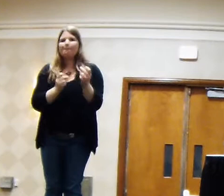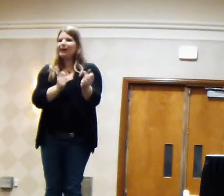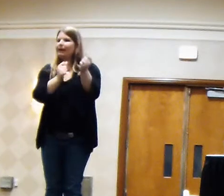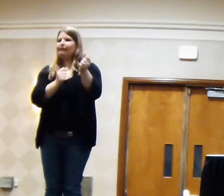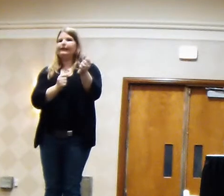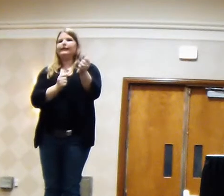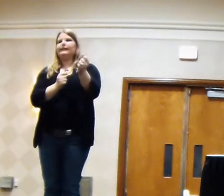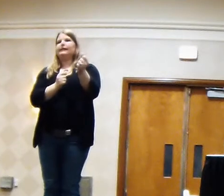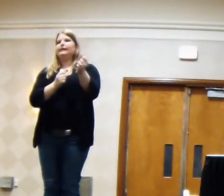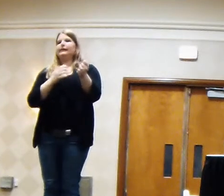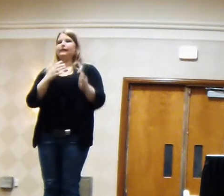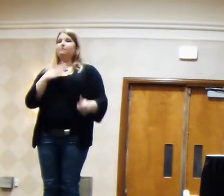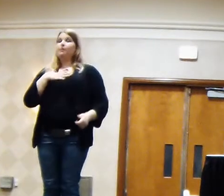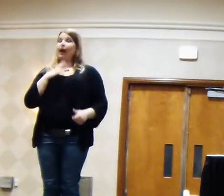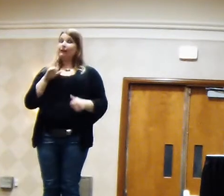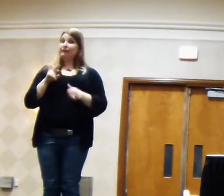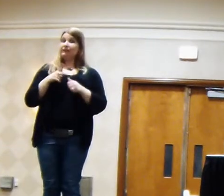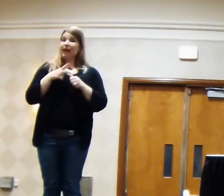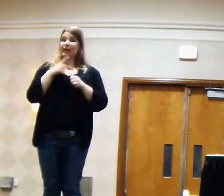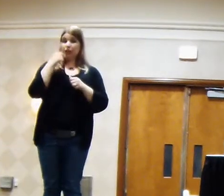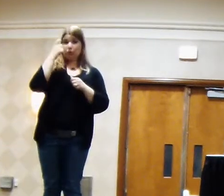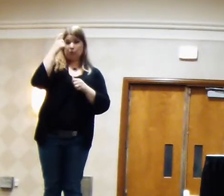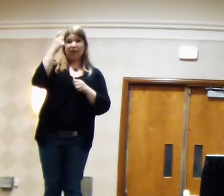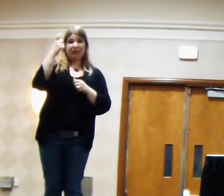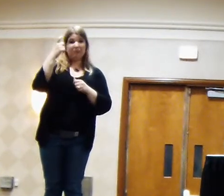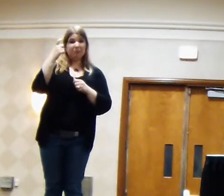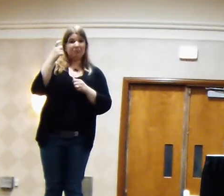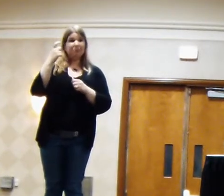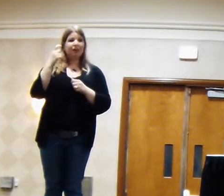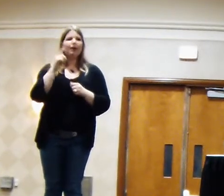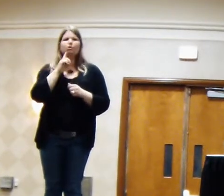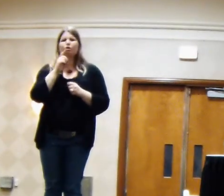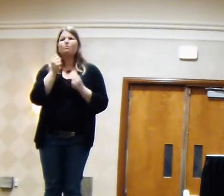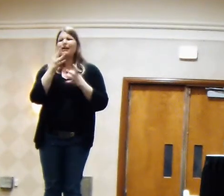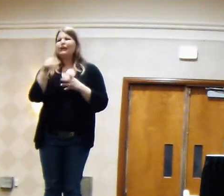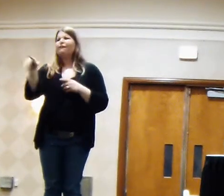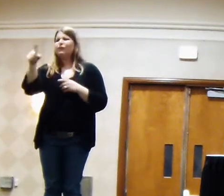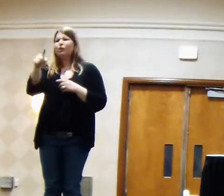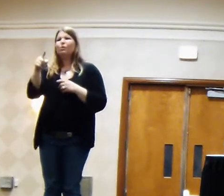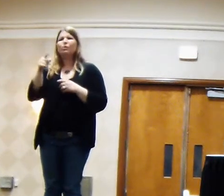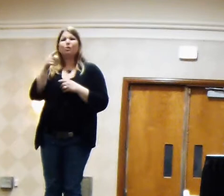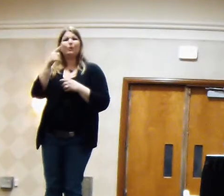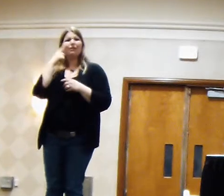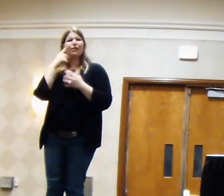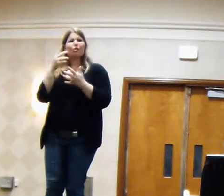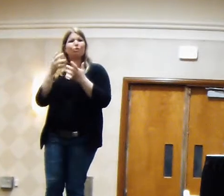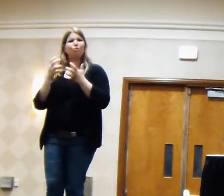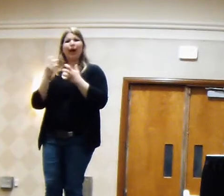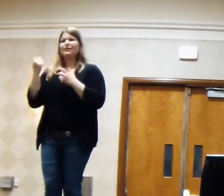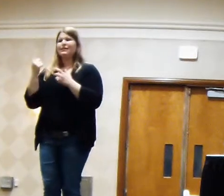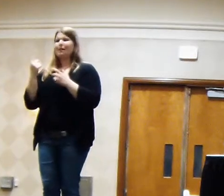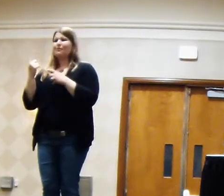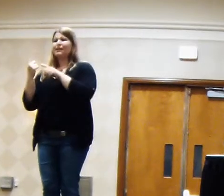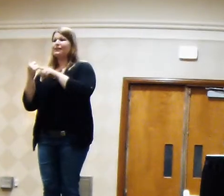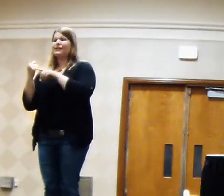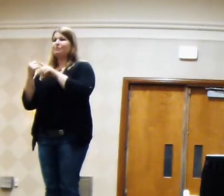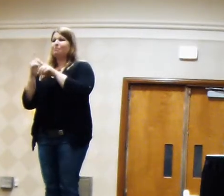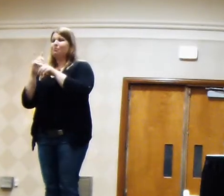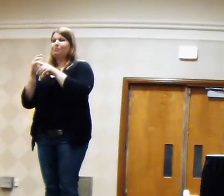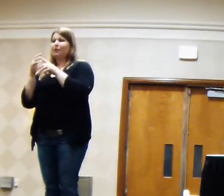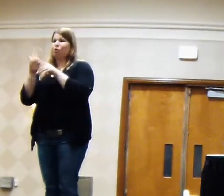kind of like my second dream, which happens, I think, a lot with a lot of people. The thing you think you want to do the most ends up not being the thing you end up